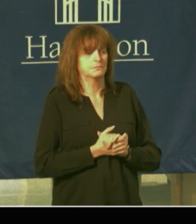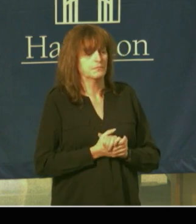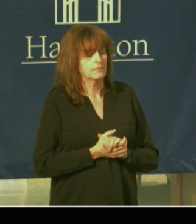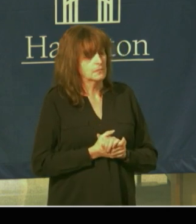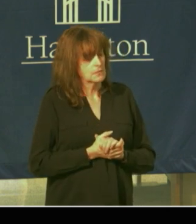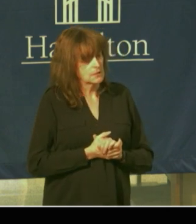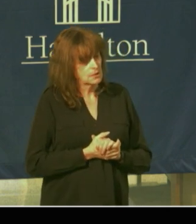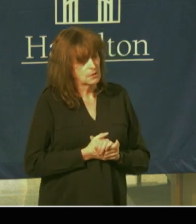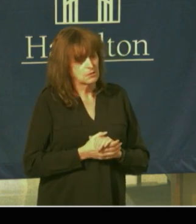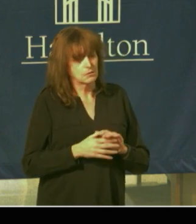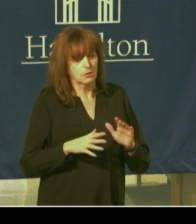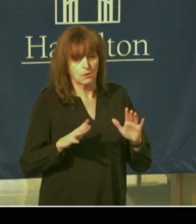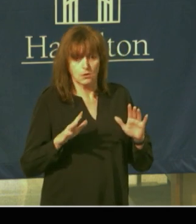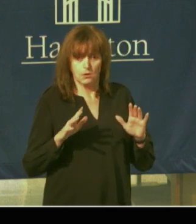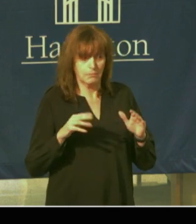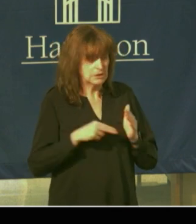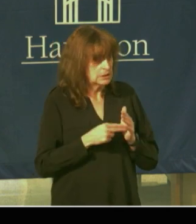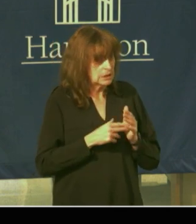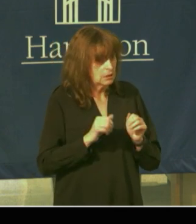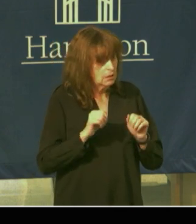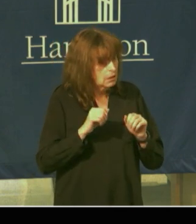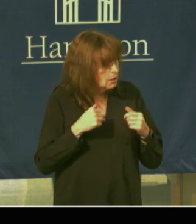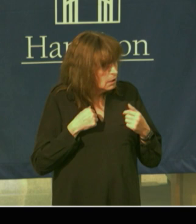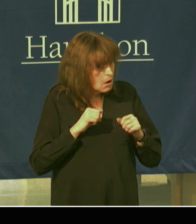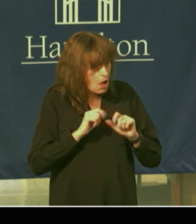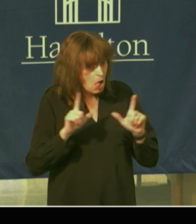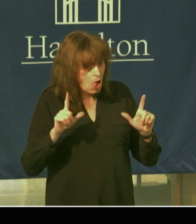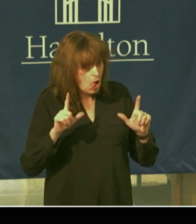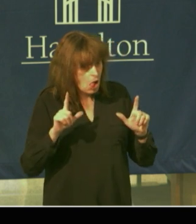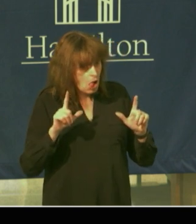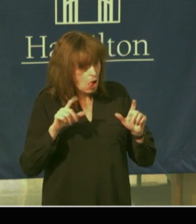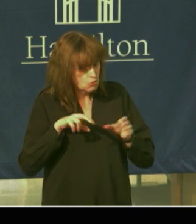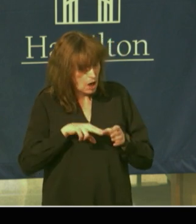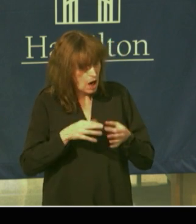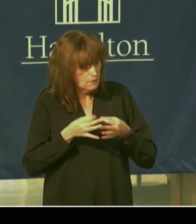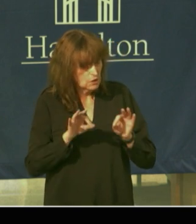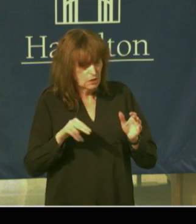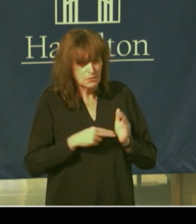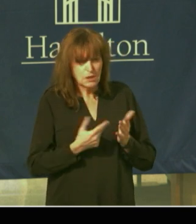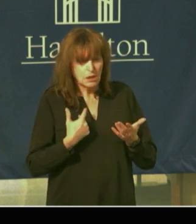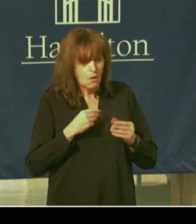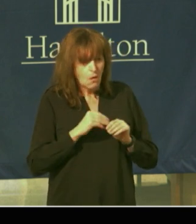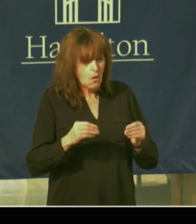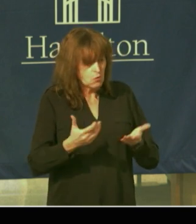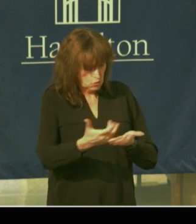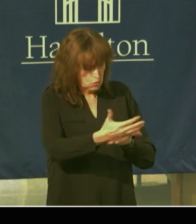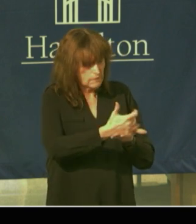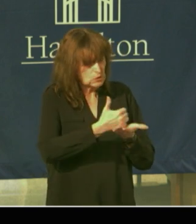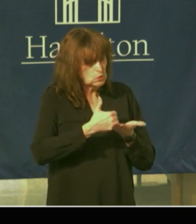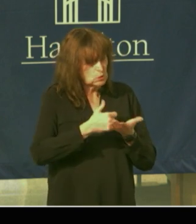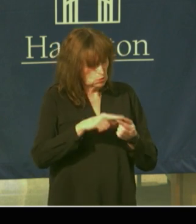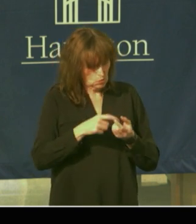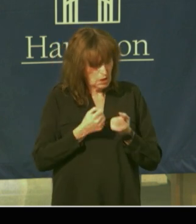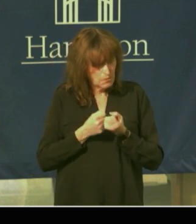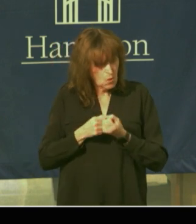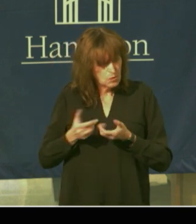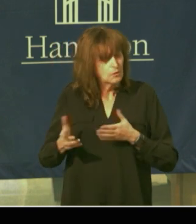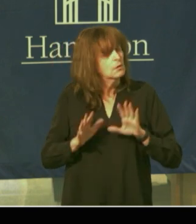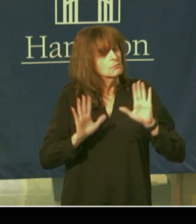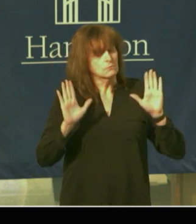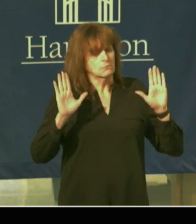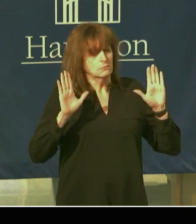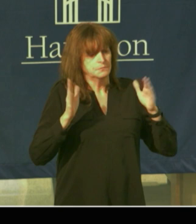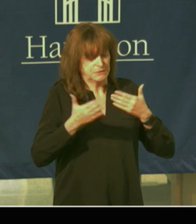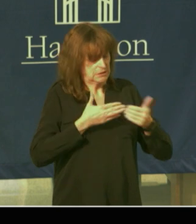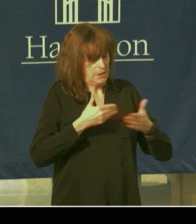of Hamiltonians, trumps the revenue that we would receive at this particular moment in time. The other thing we've done is put signs on the